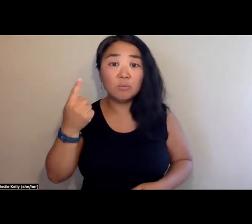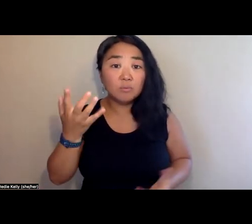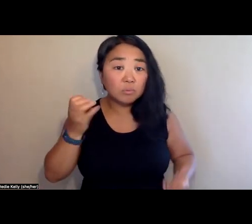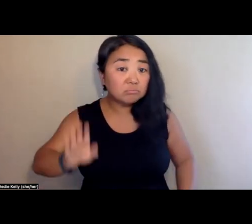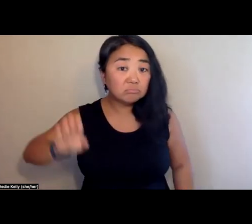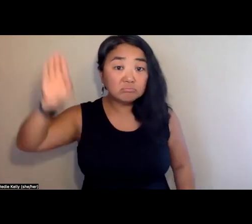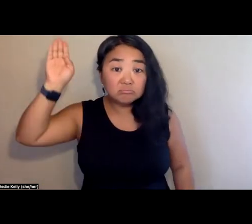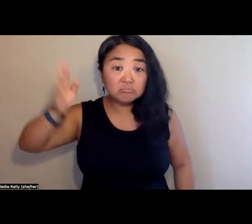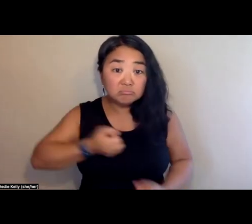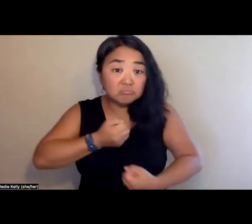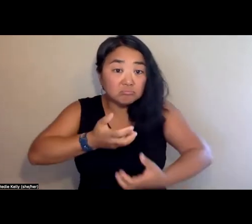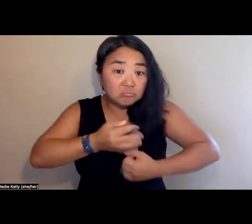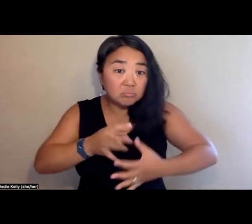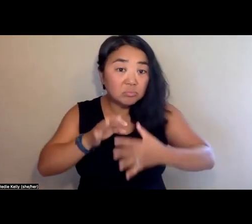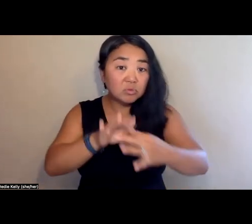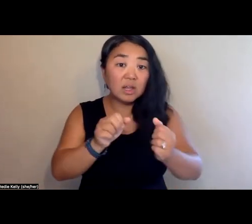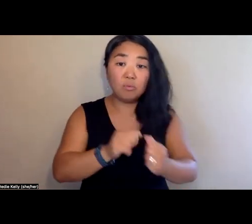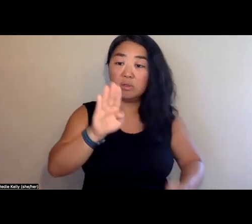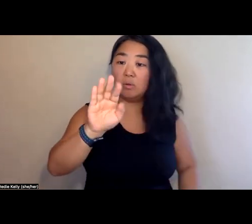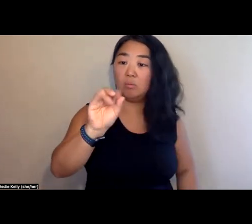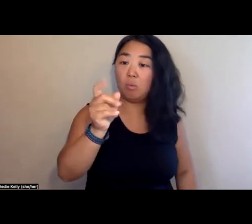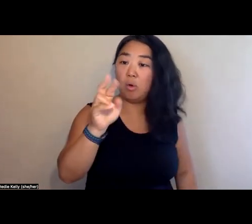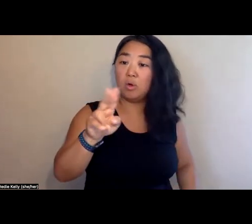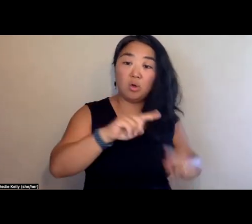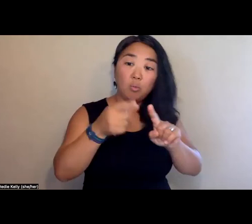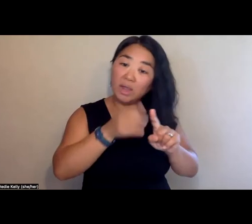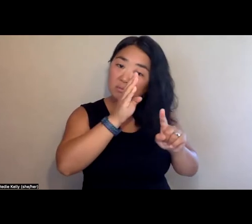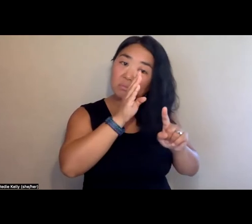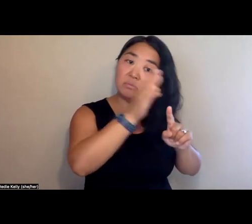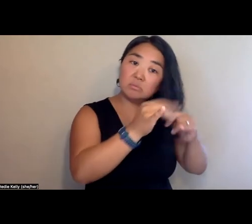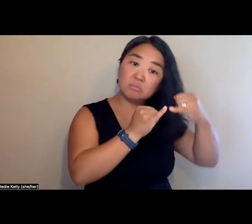about the border when it's a straight line?